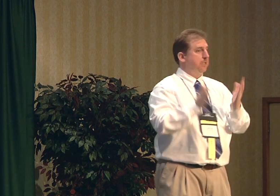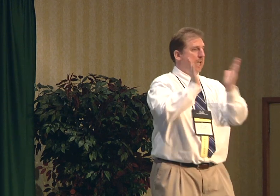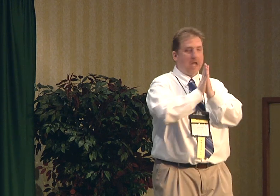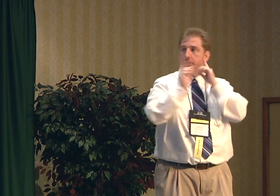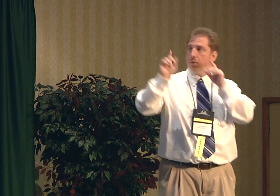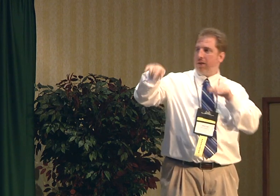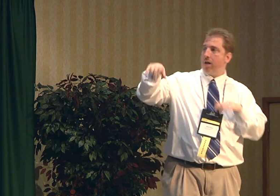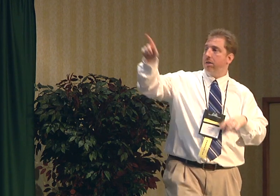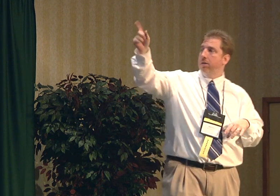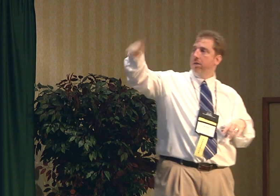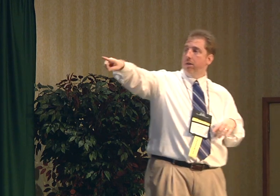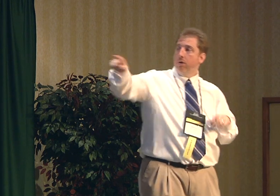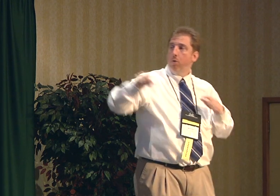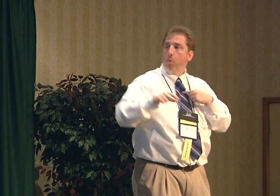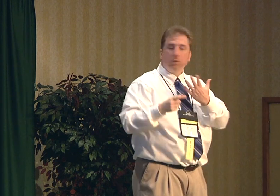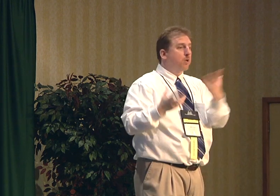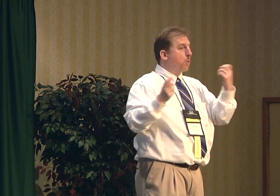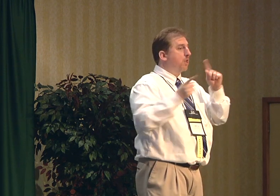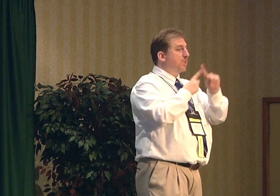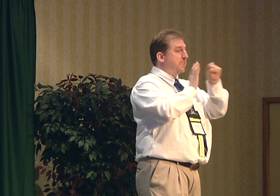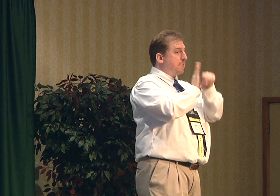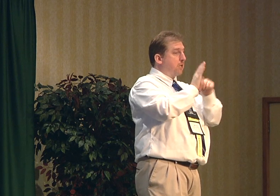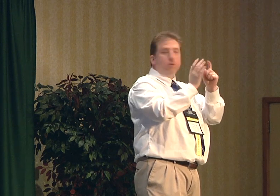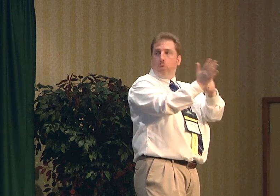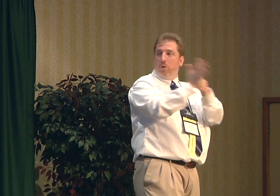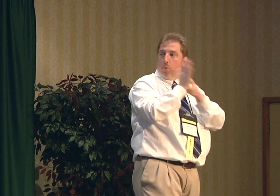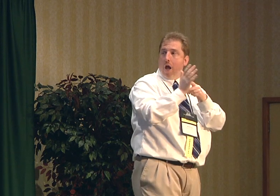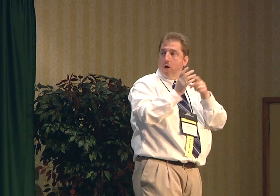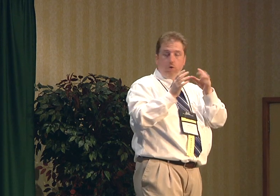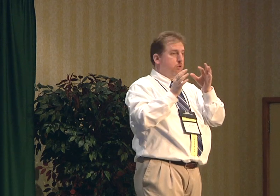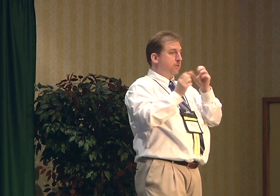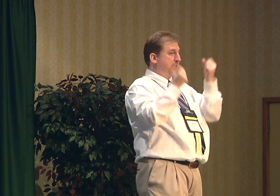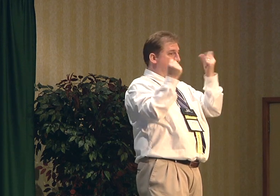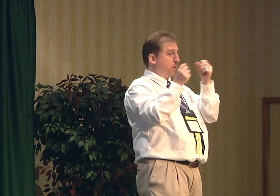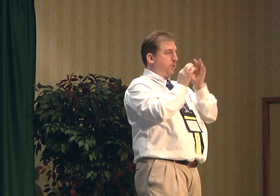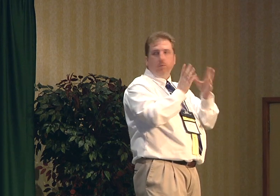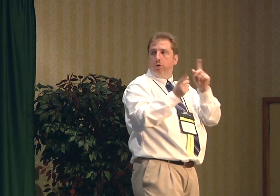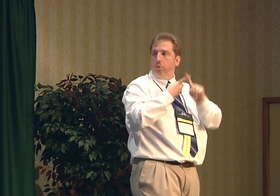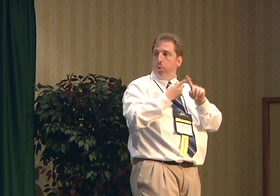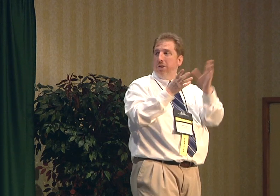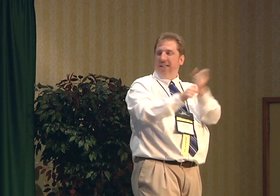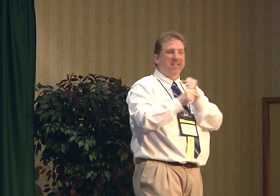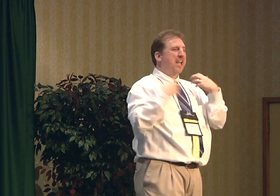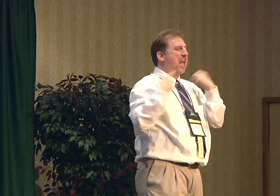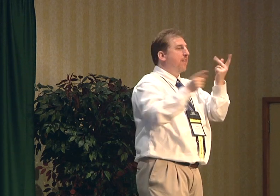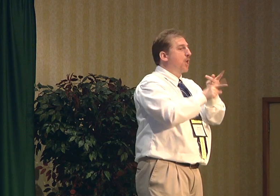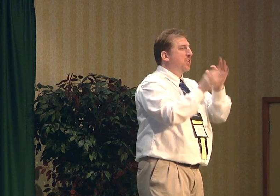and we want the interpreters that work in the healthcare setting to be similarly qualified. So we want the state to require sign language interpreters